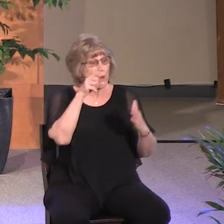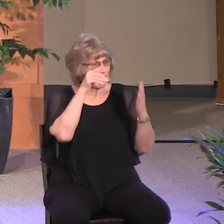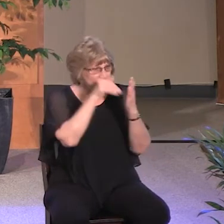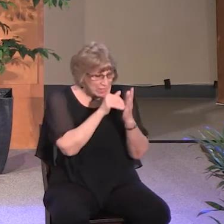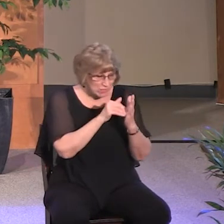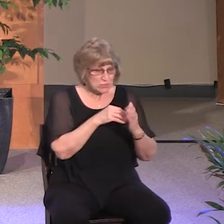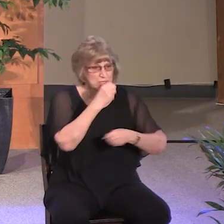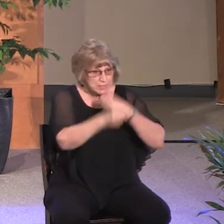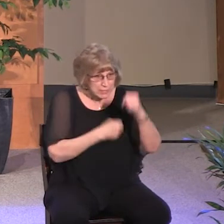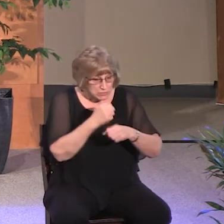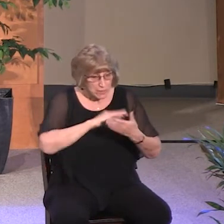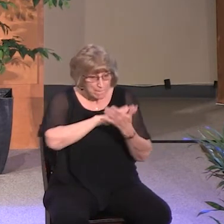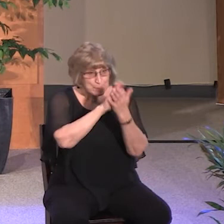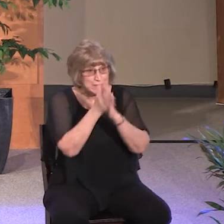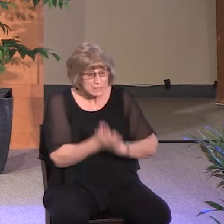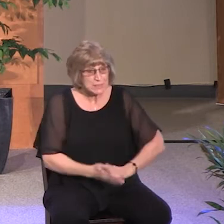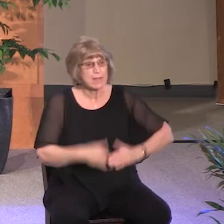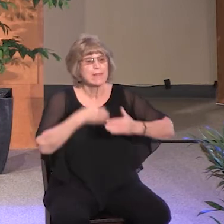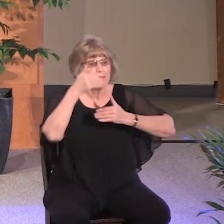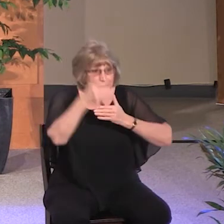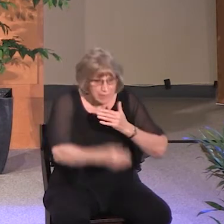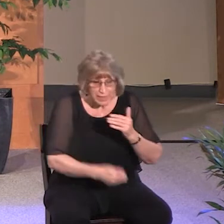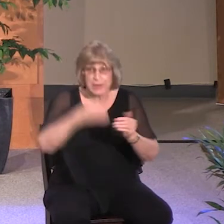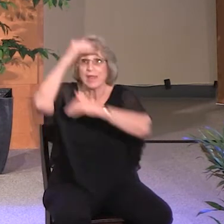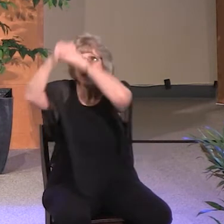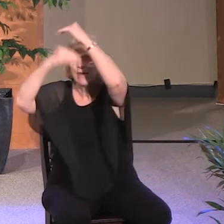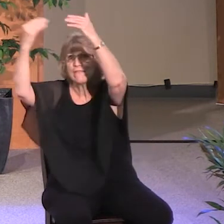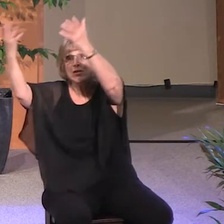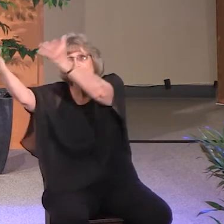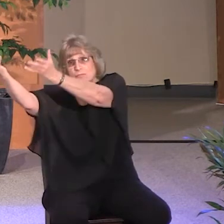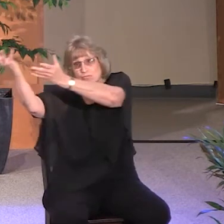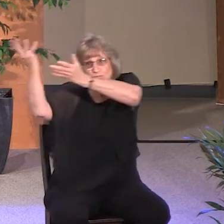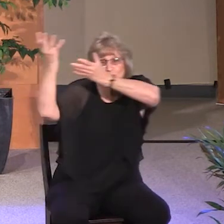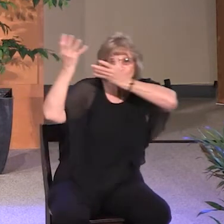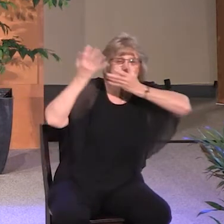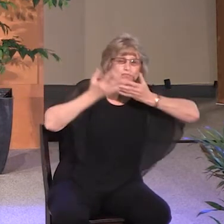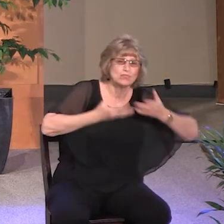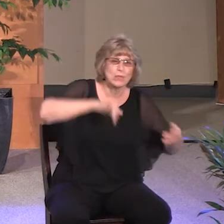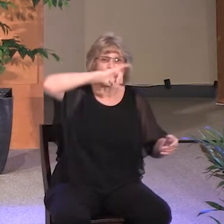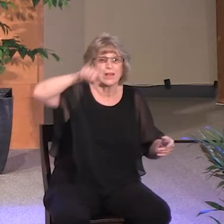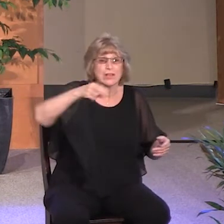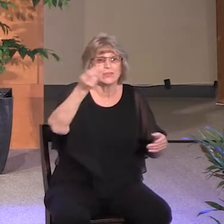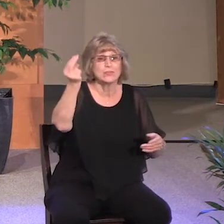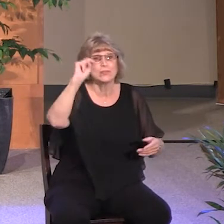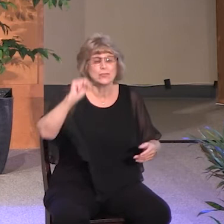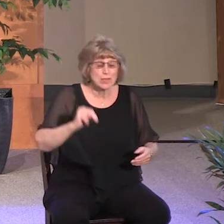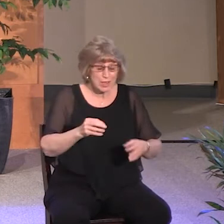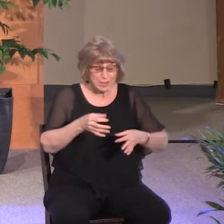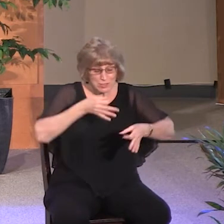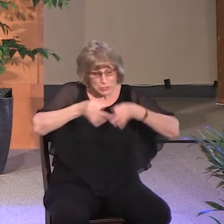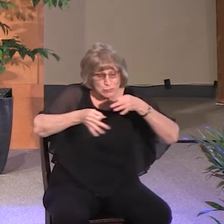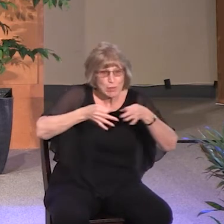of heaven comes down to earth. And John describes the heavenly city is made of walls of